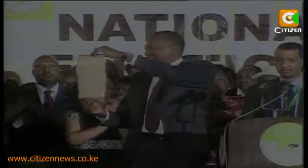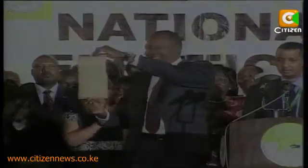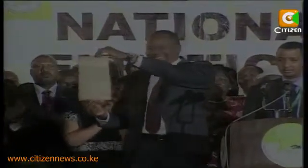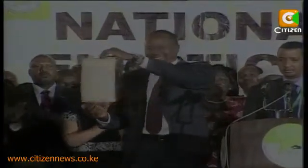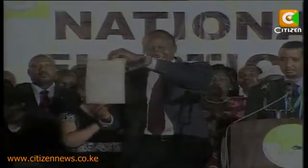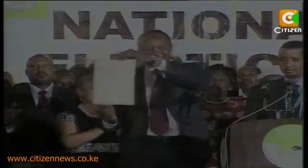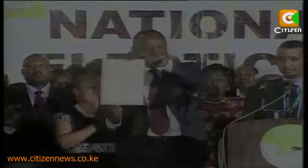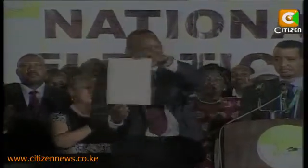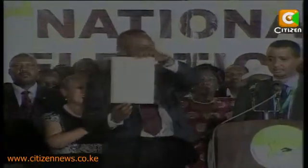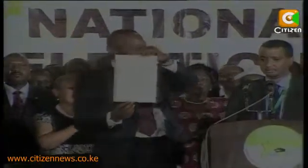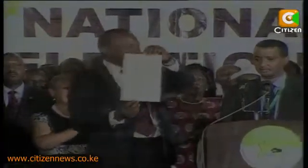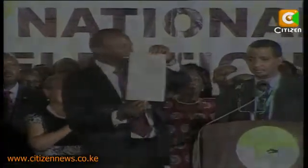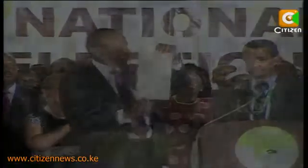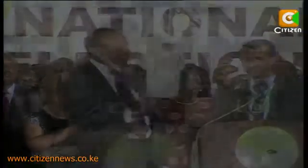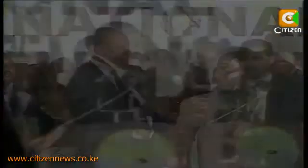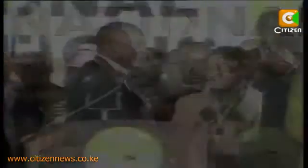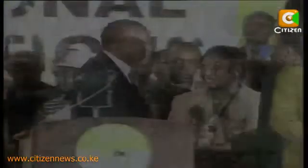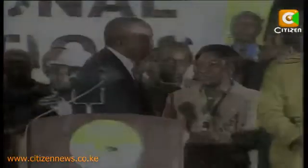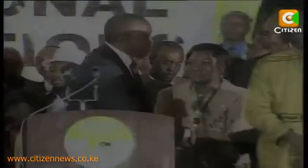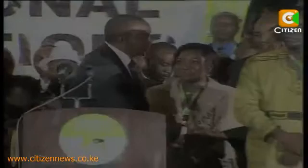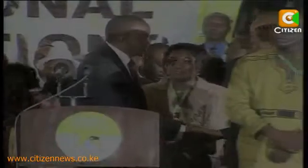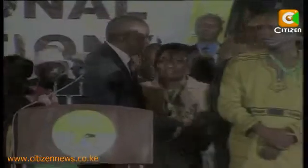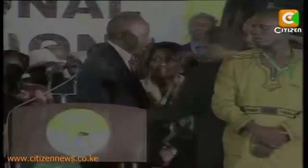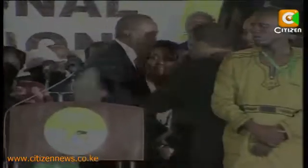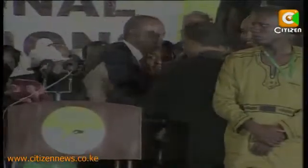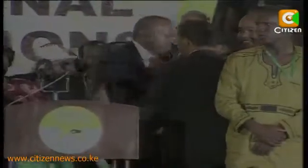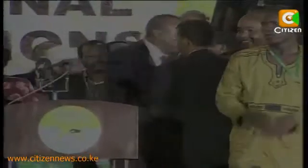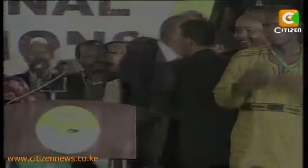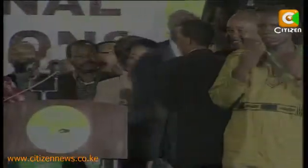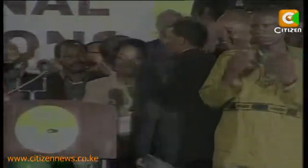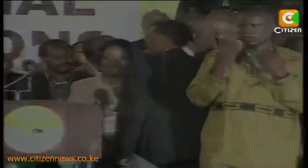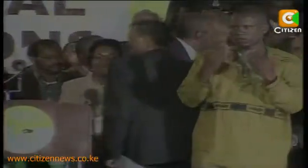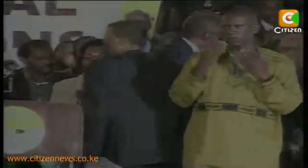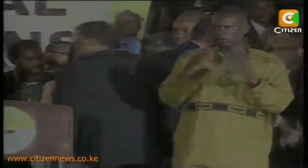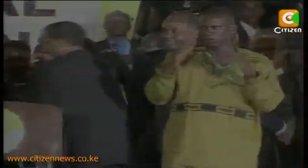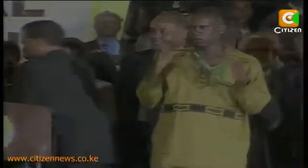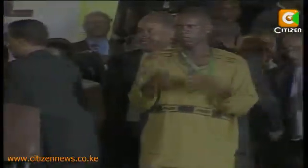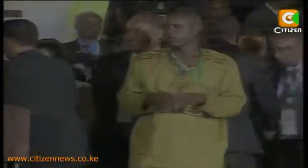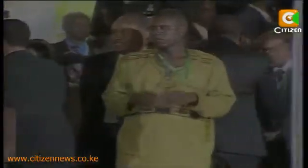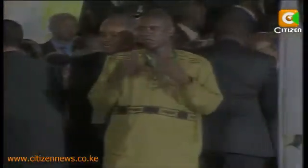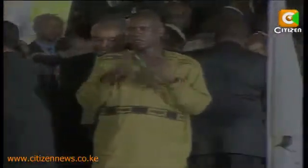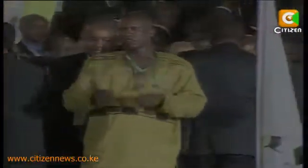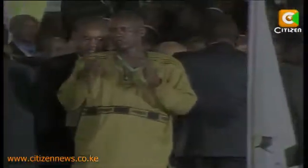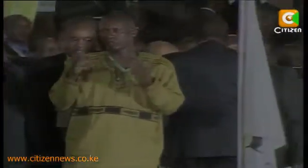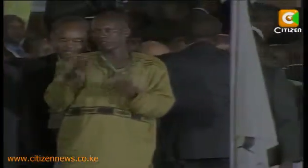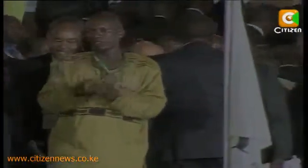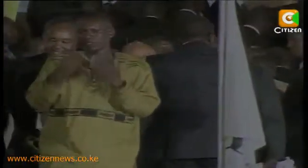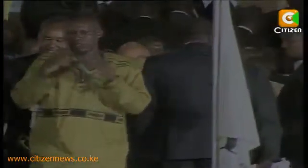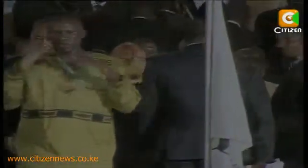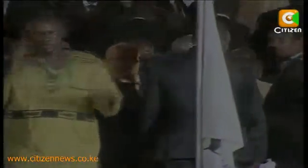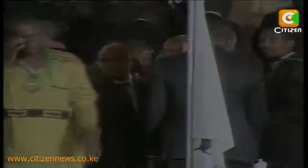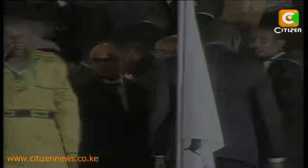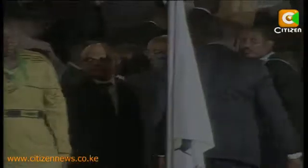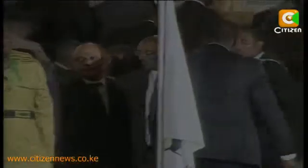Just protocol. He left the hall a different man, the fourth president-elect of Kenya. Earlier, the